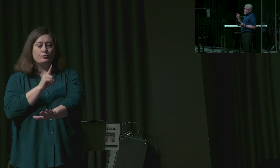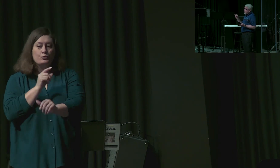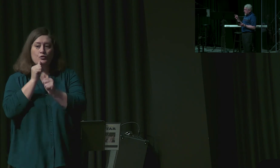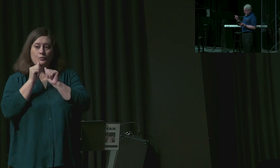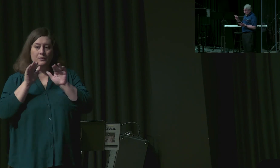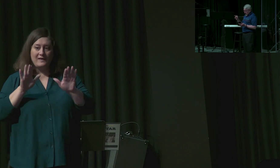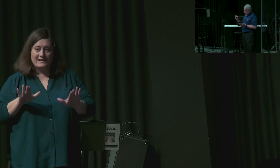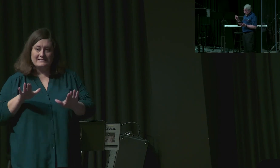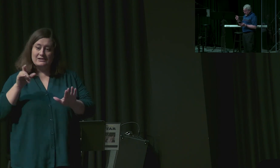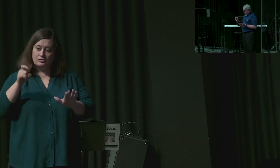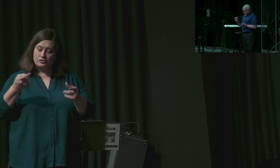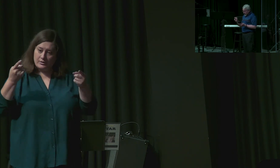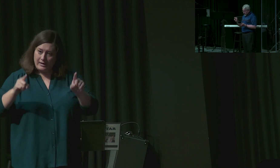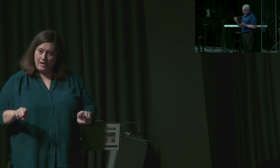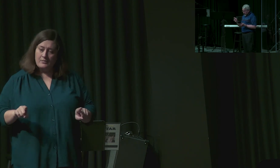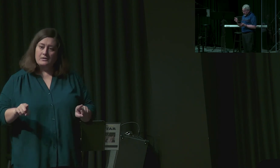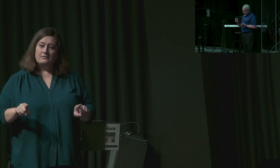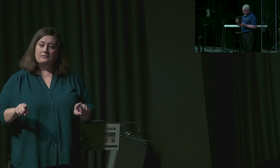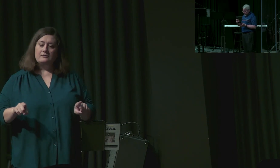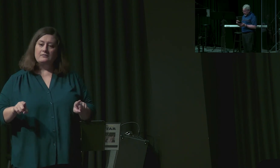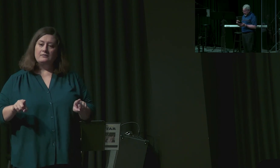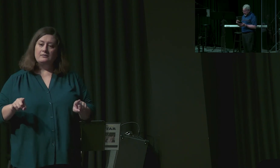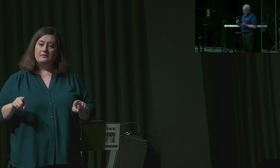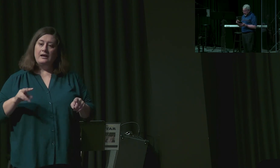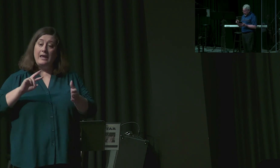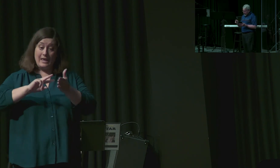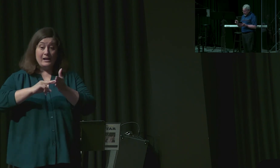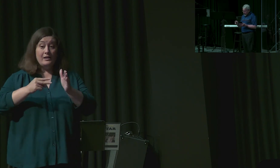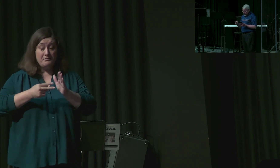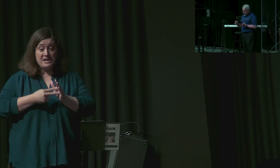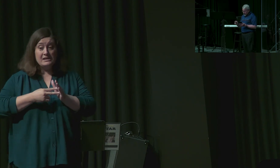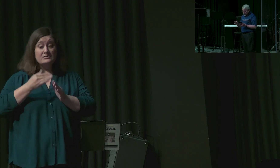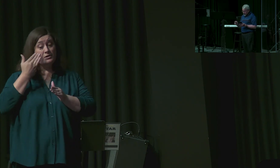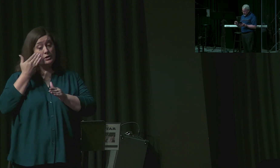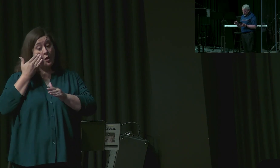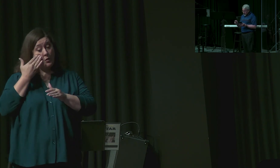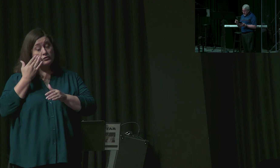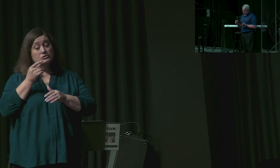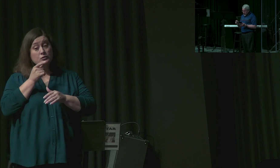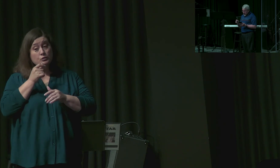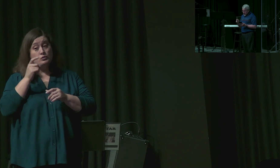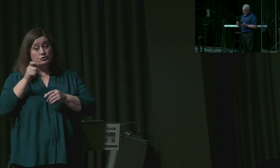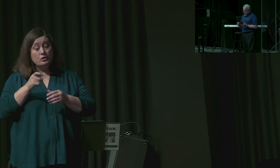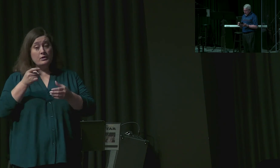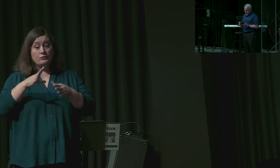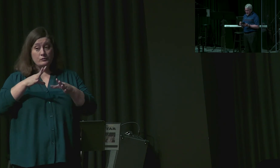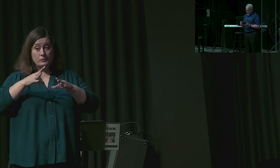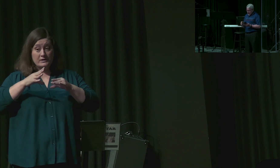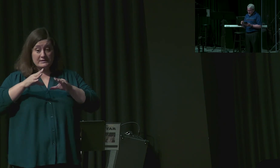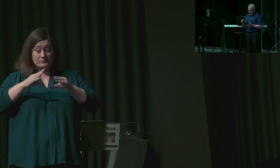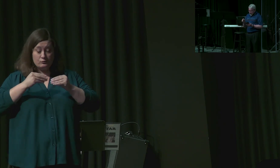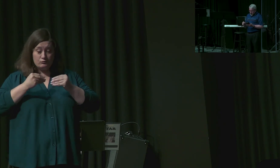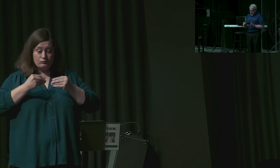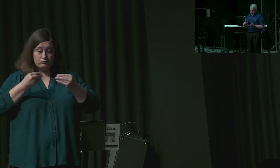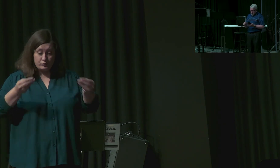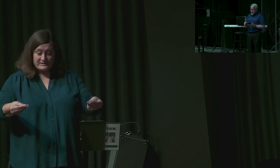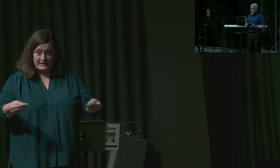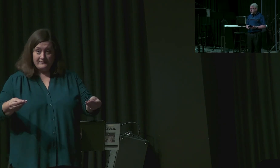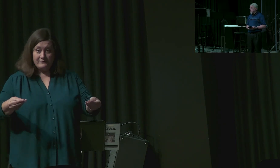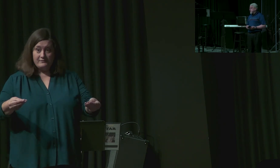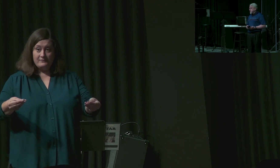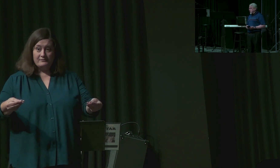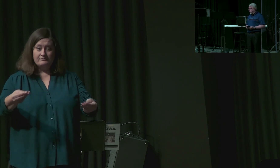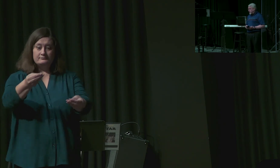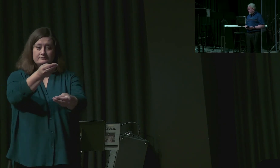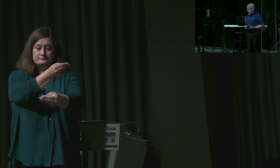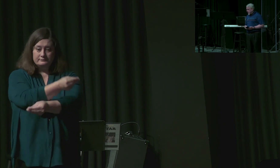as he, the younger, had been given the blessing over the elder. So he intended and determined to